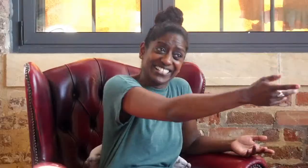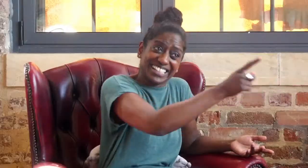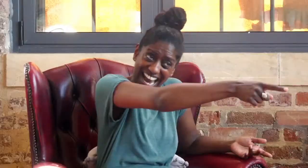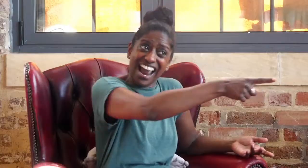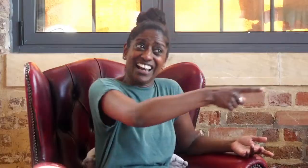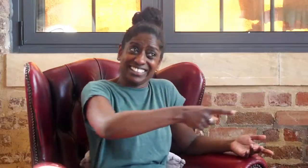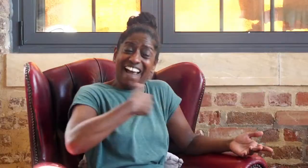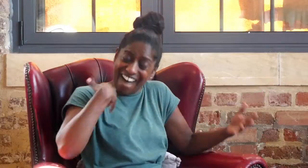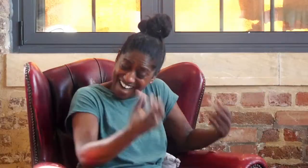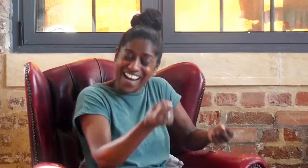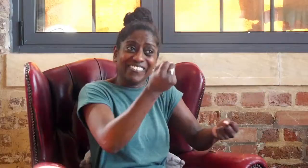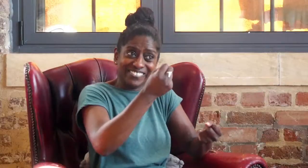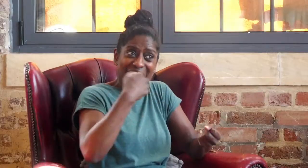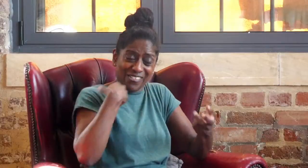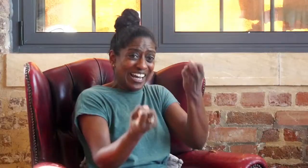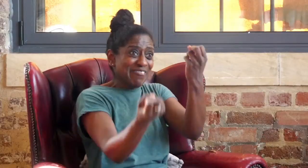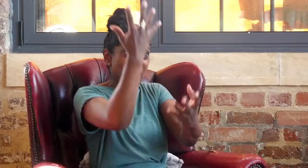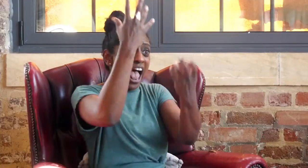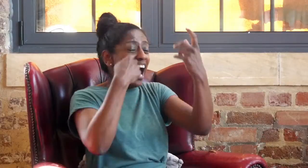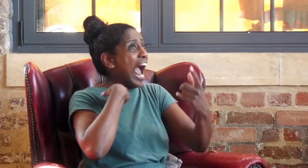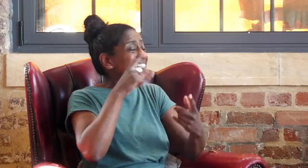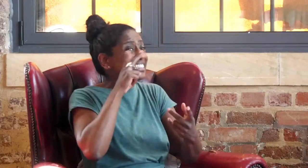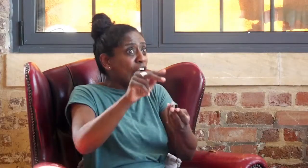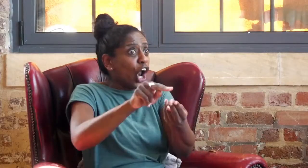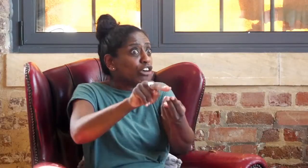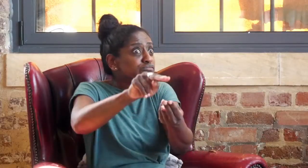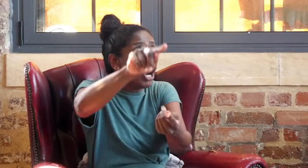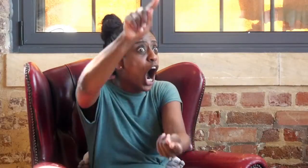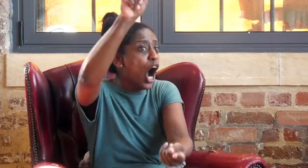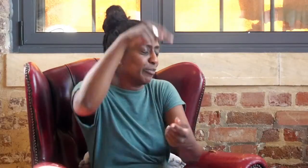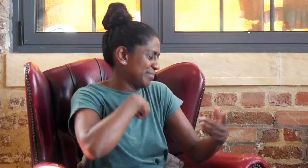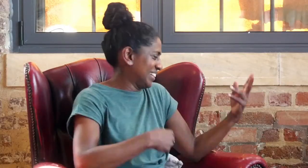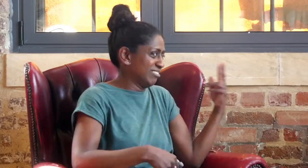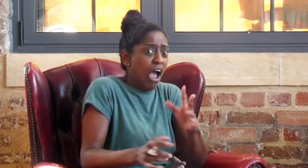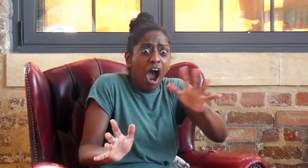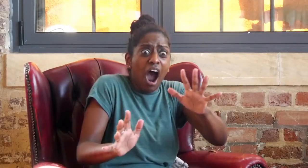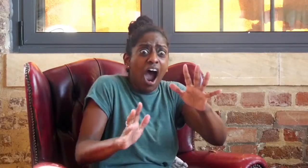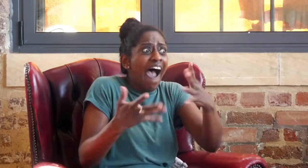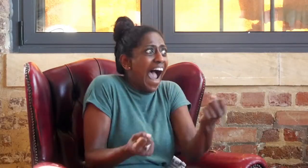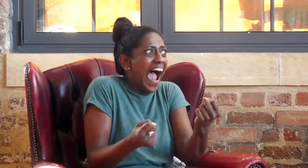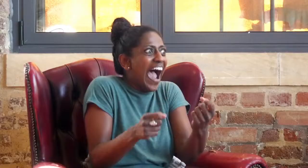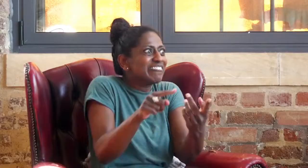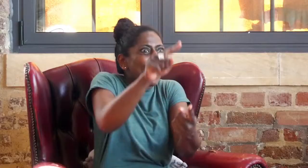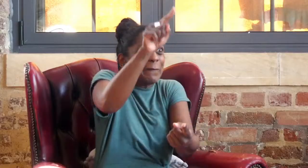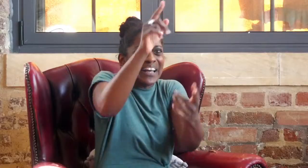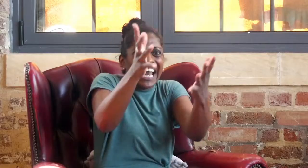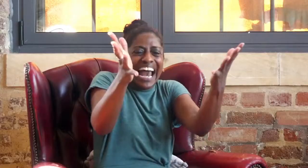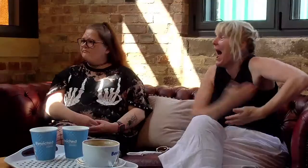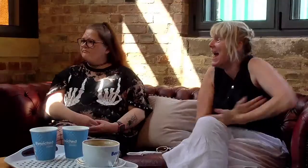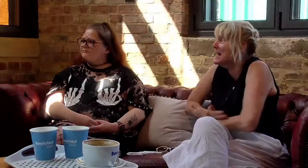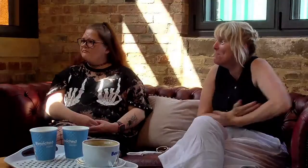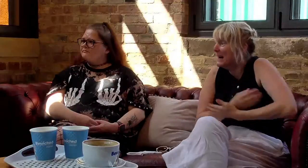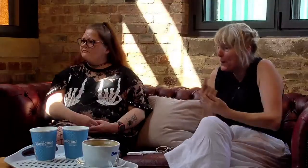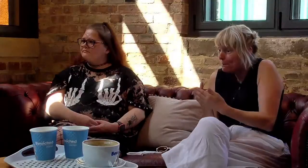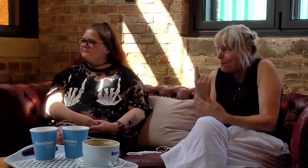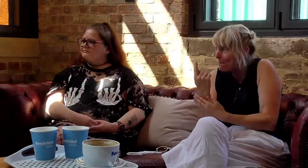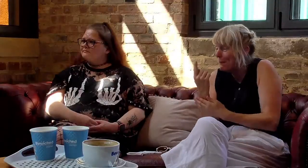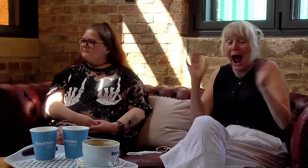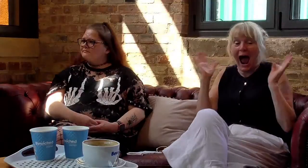are waving a leaf at you. Exactly. They sprout up, they grow, And I haven't even looked at them. All of a sudden Yeah, they're oh, big.